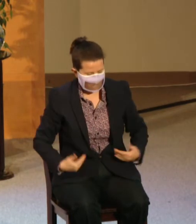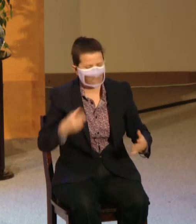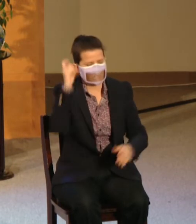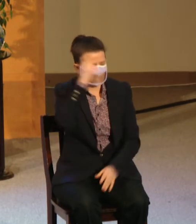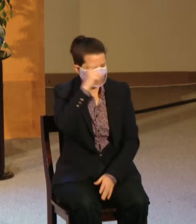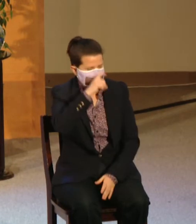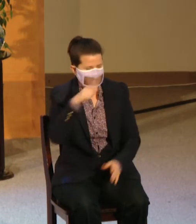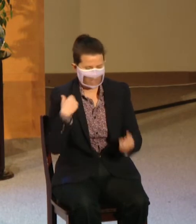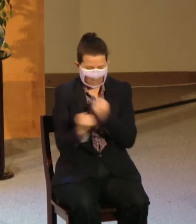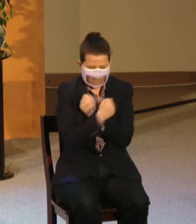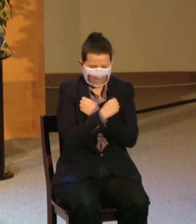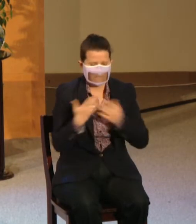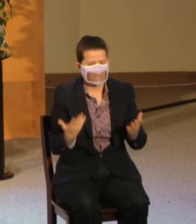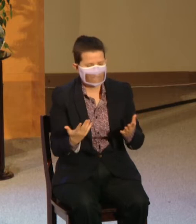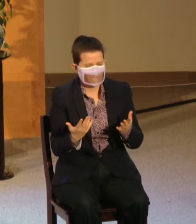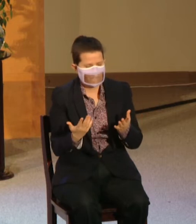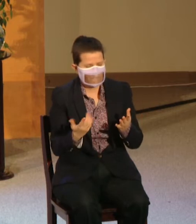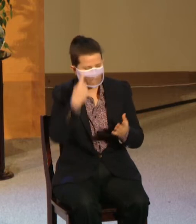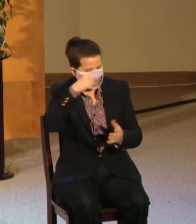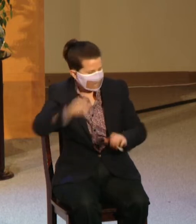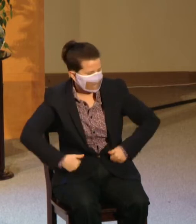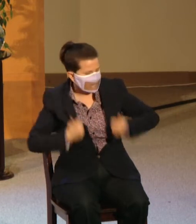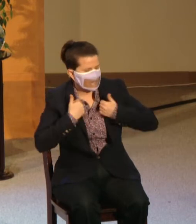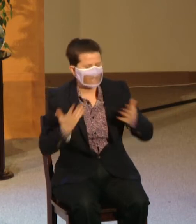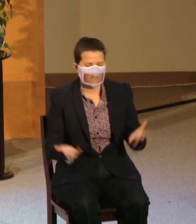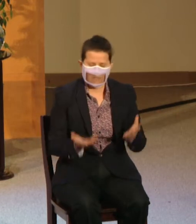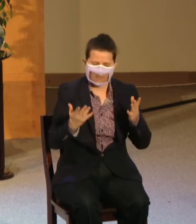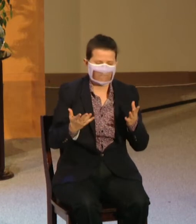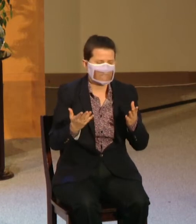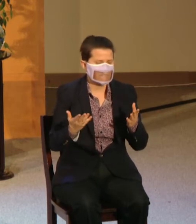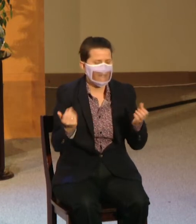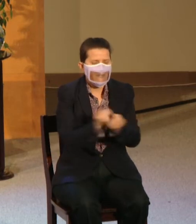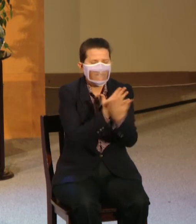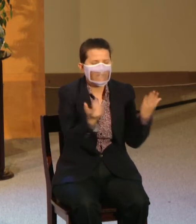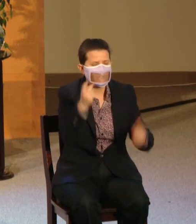and an abundant supply of all things necessary to meet every